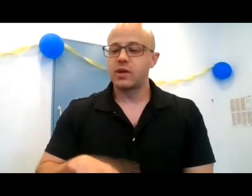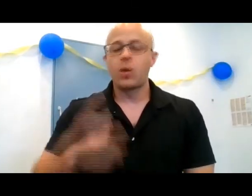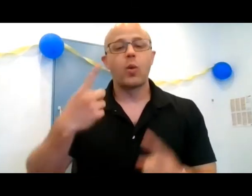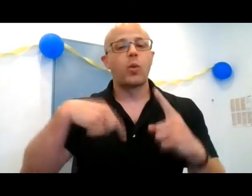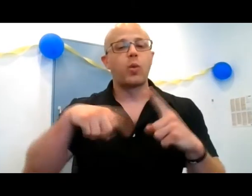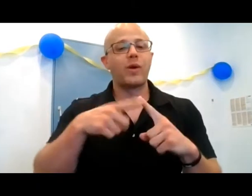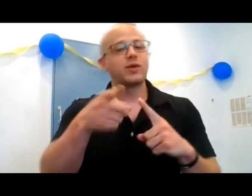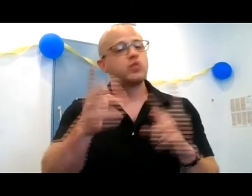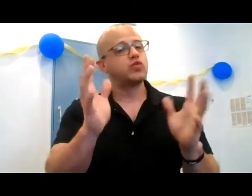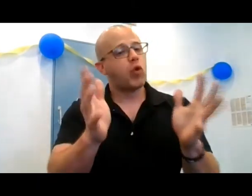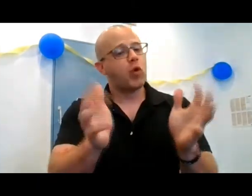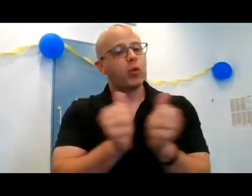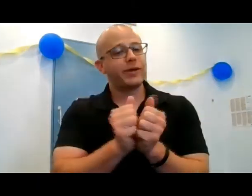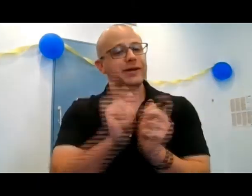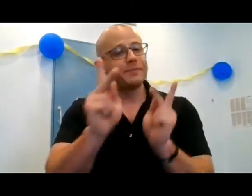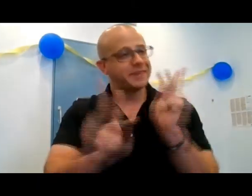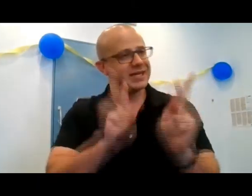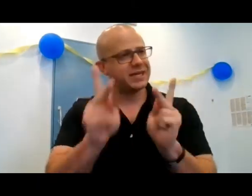no.